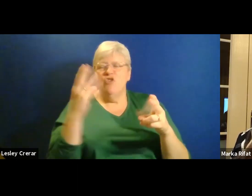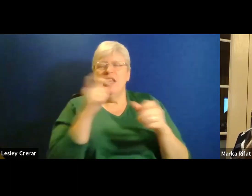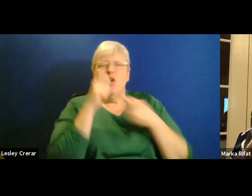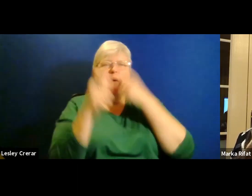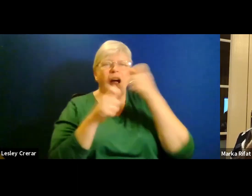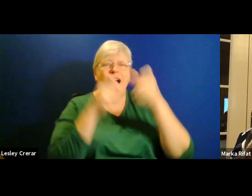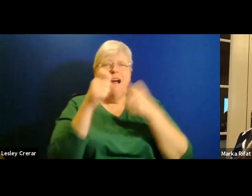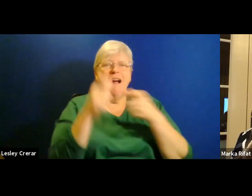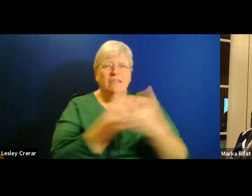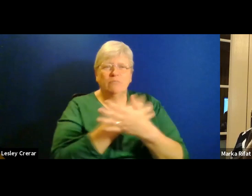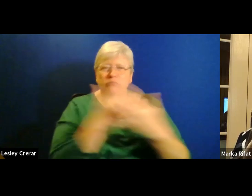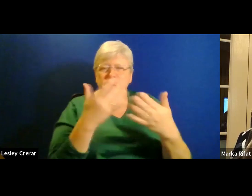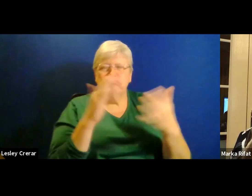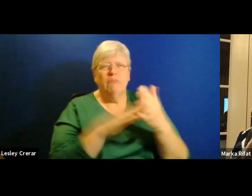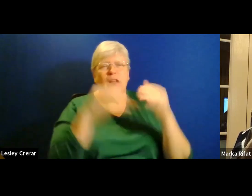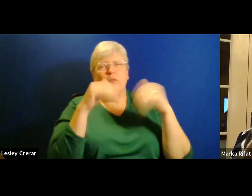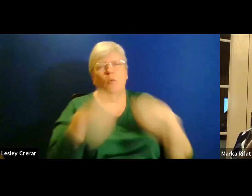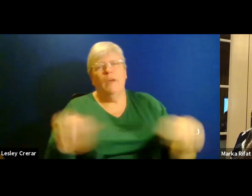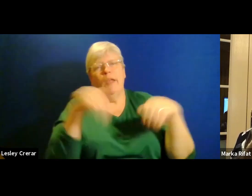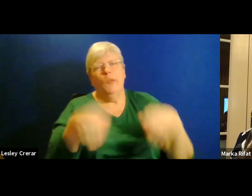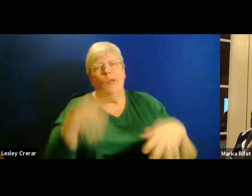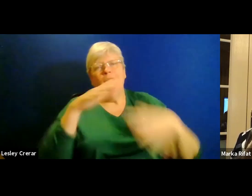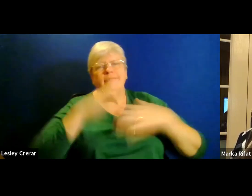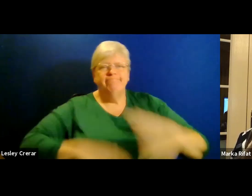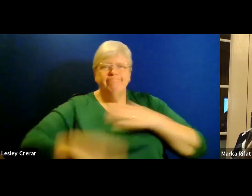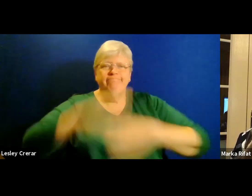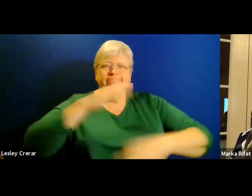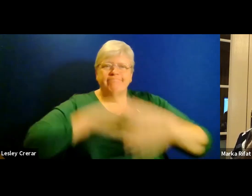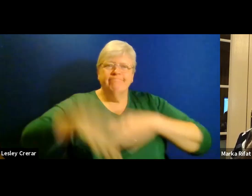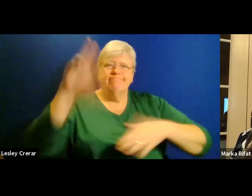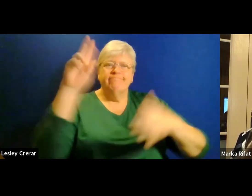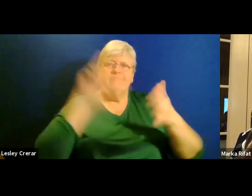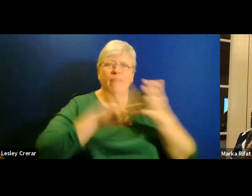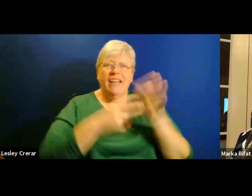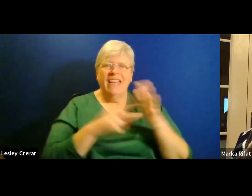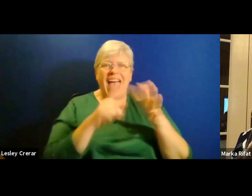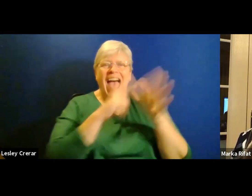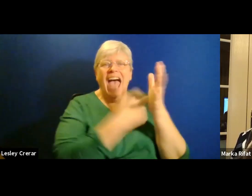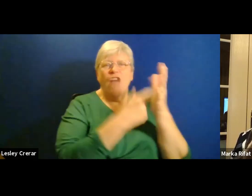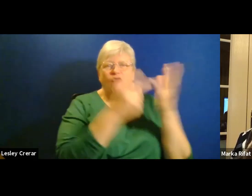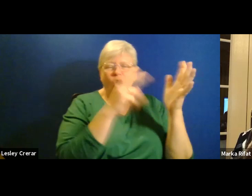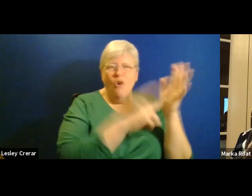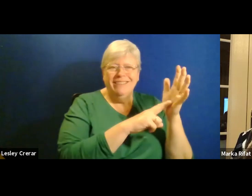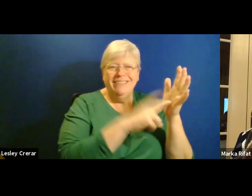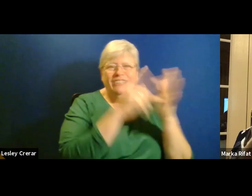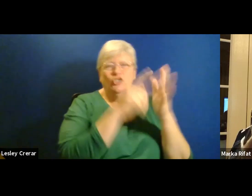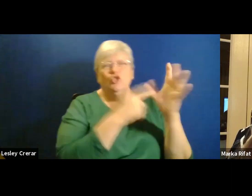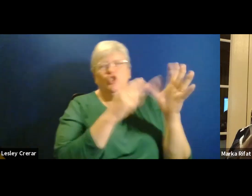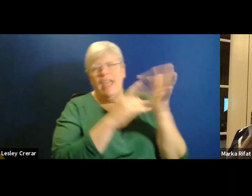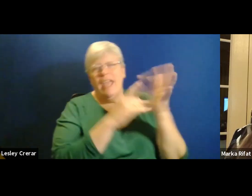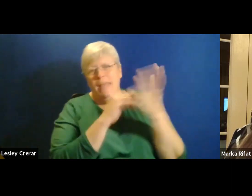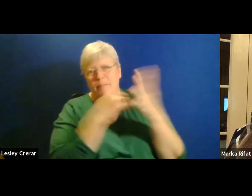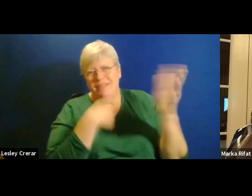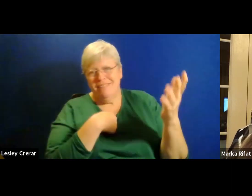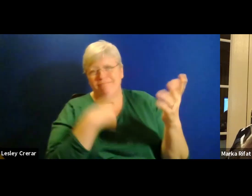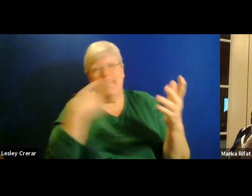months of whispered patient planning with Aaron and James, her young cousins, while Ebb slept.